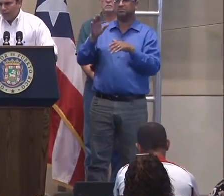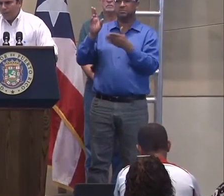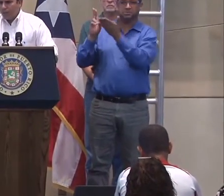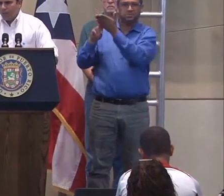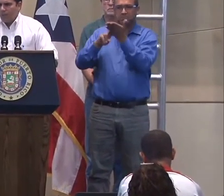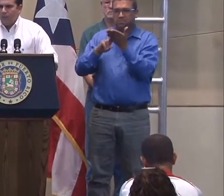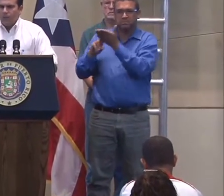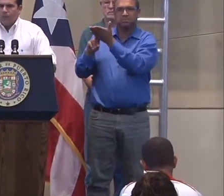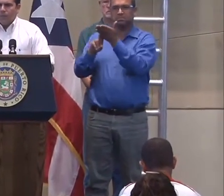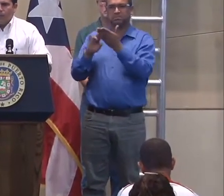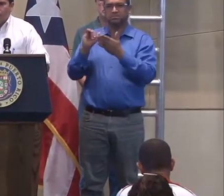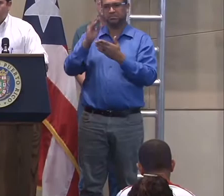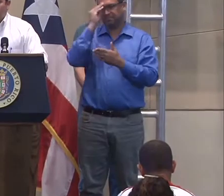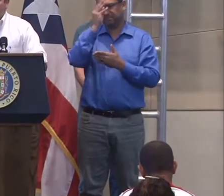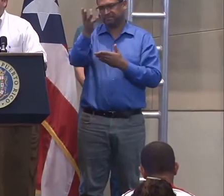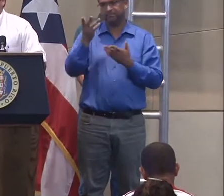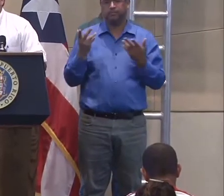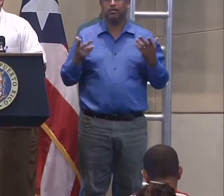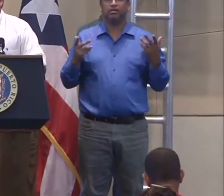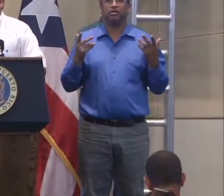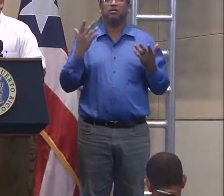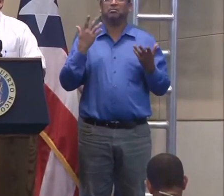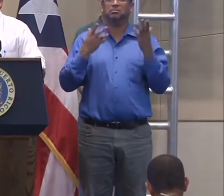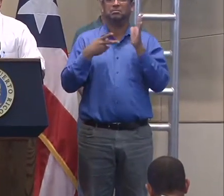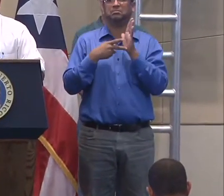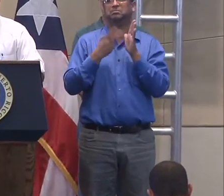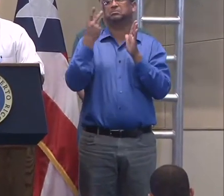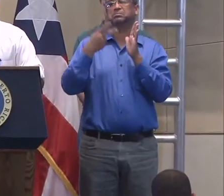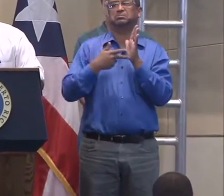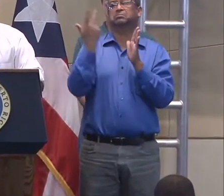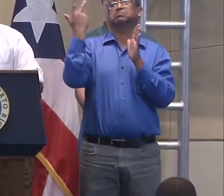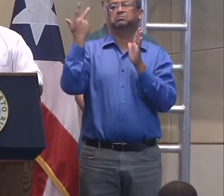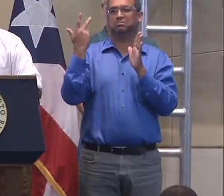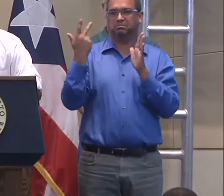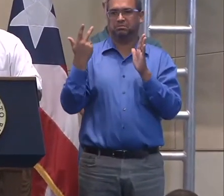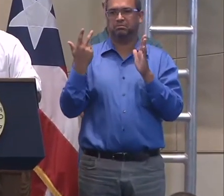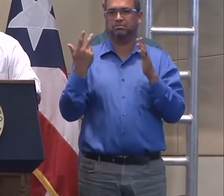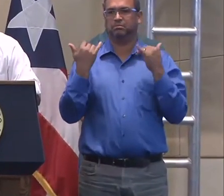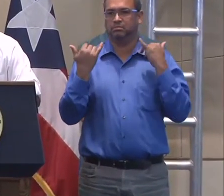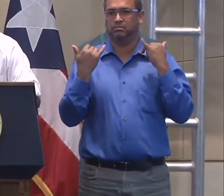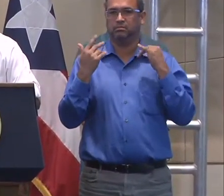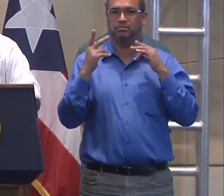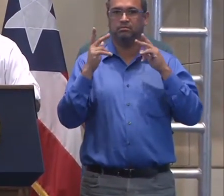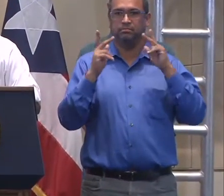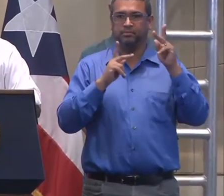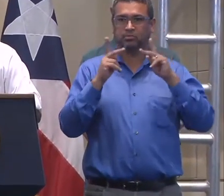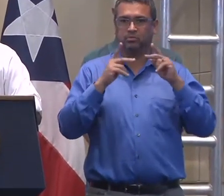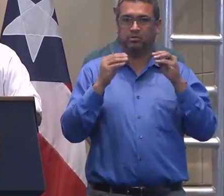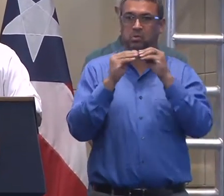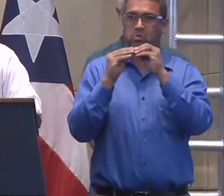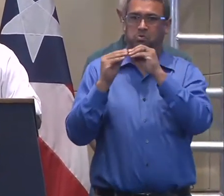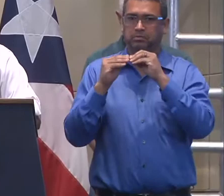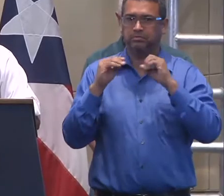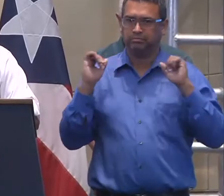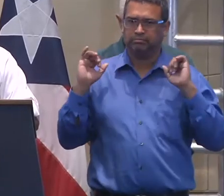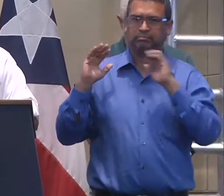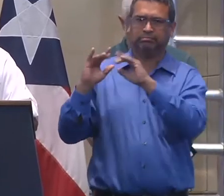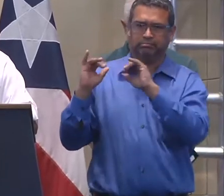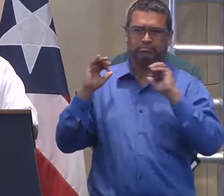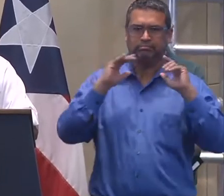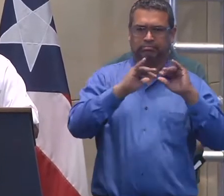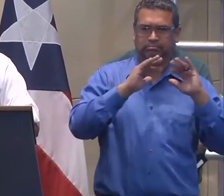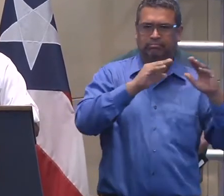just to give you a sense, probably double or triple the capabilities that we have right now so that we can start restoring the